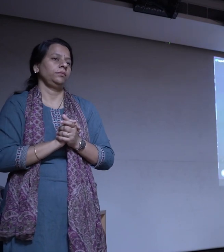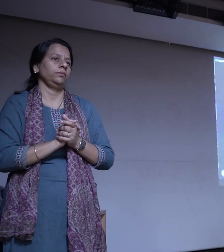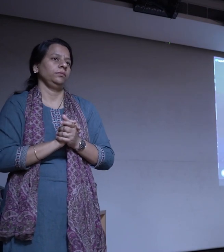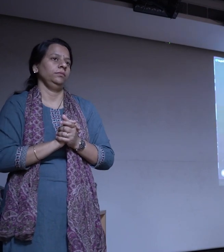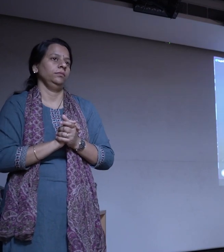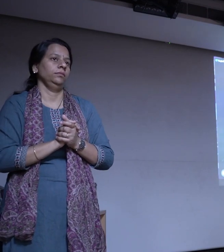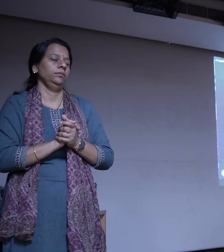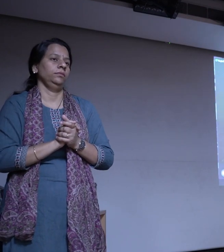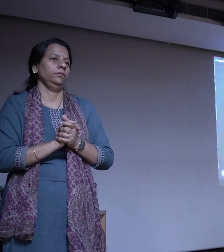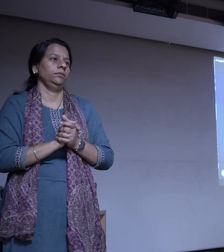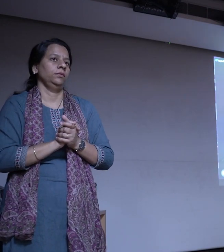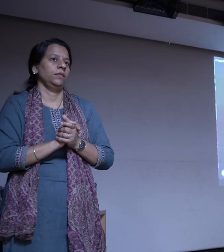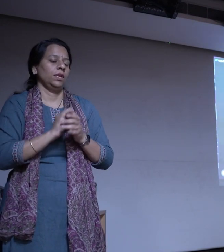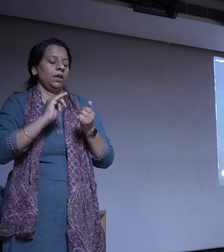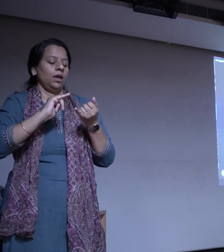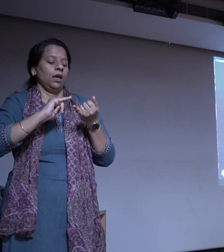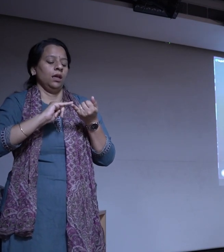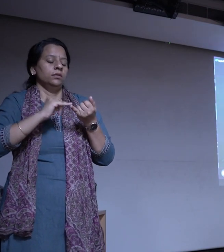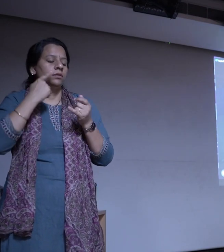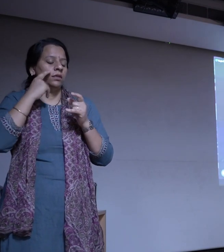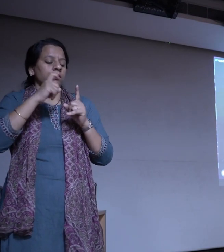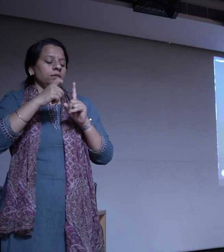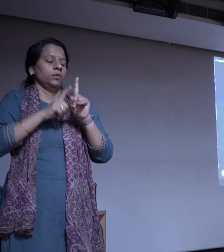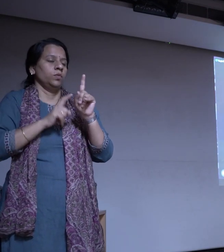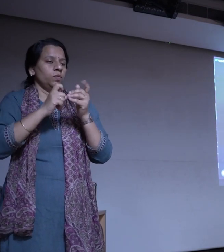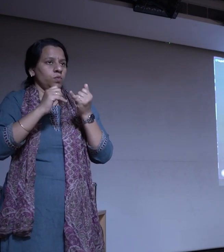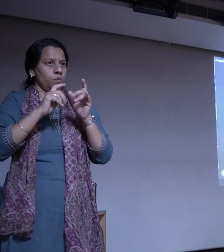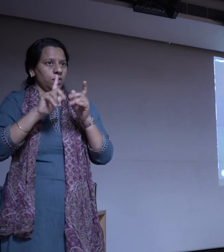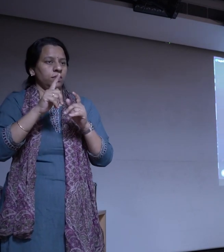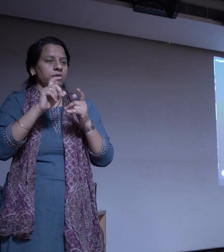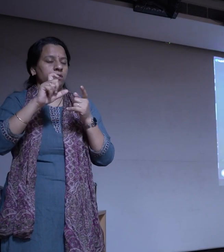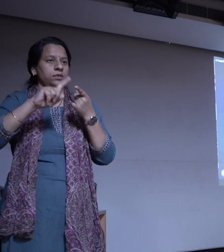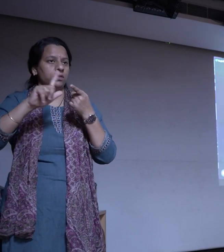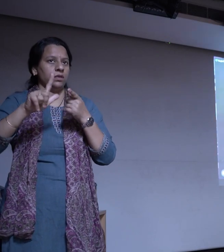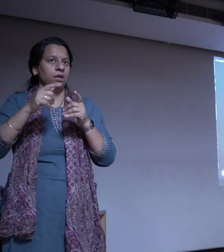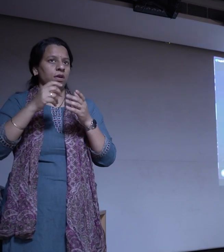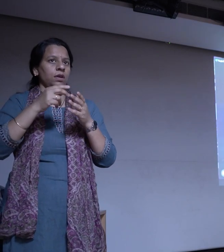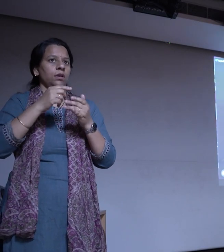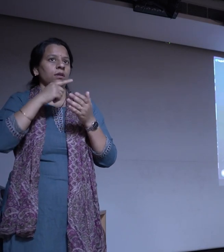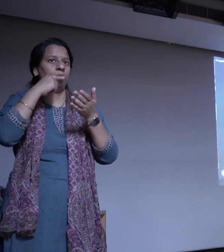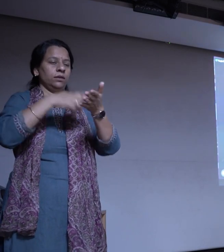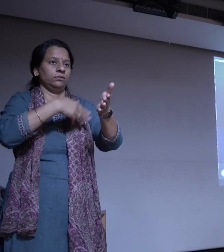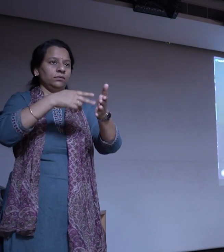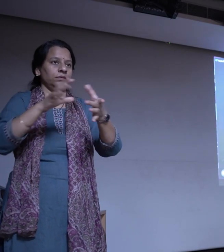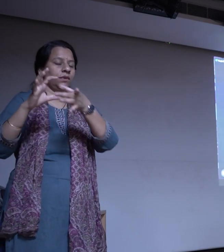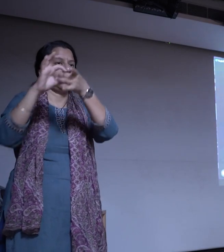years physic demand and that is a disease prevalent in our tribal areas